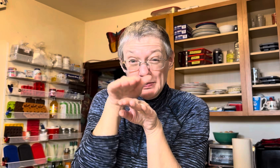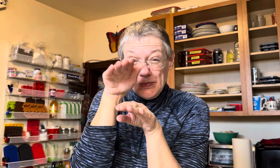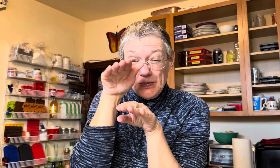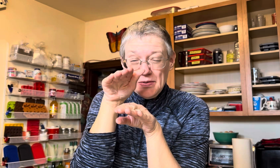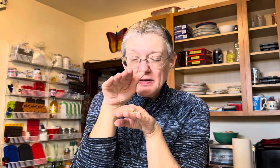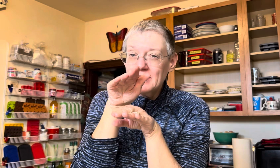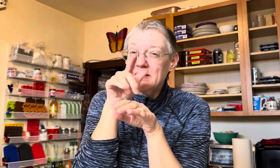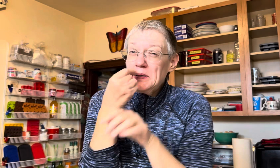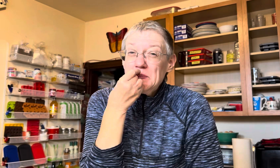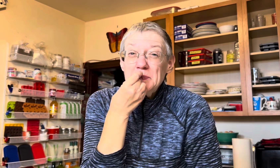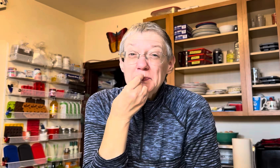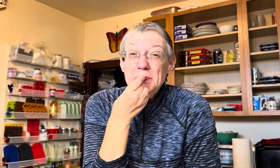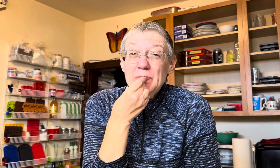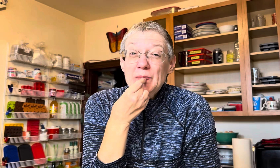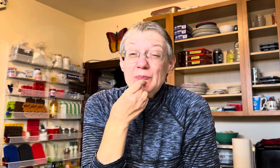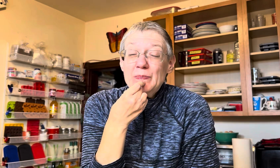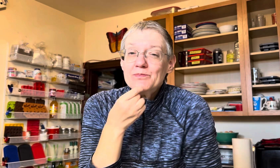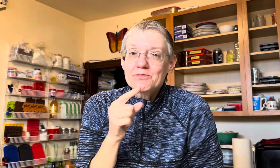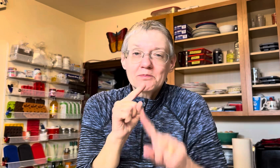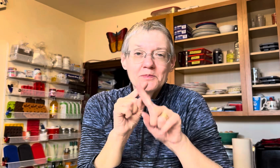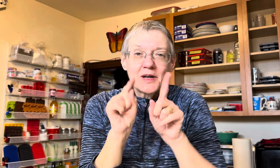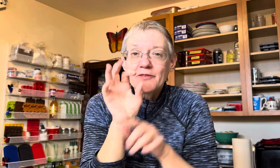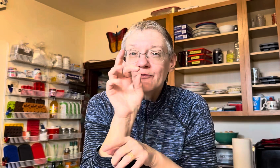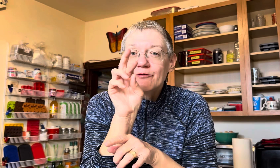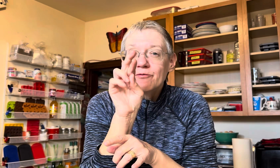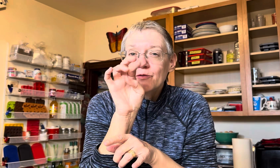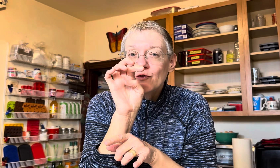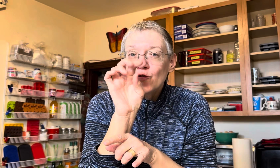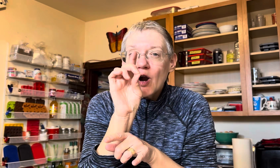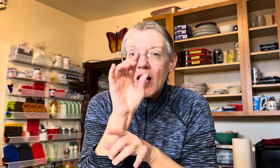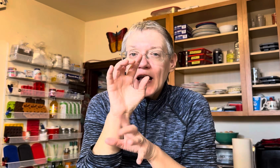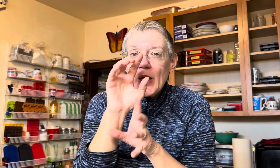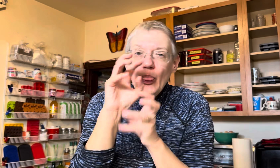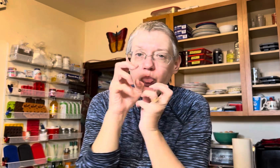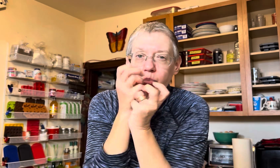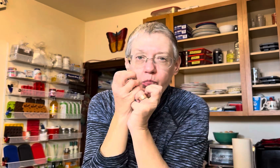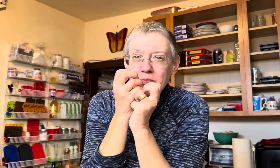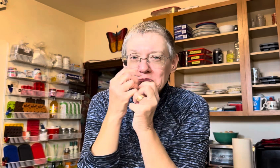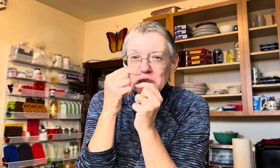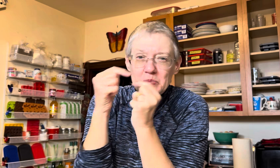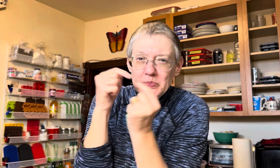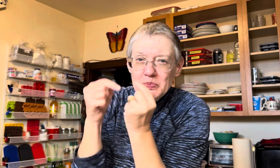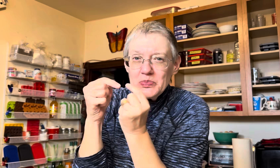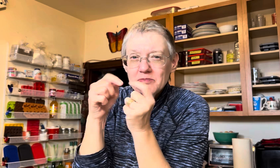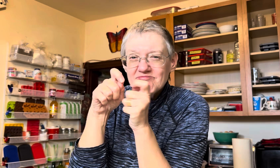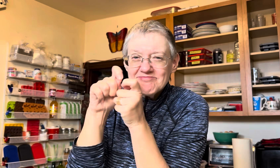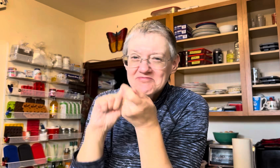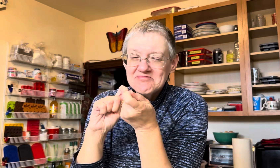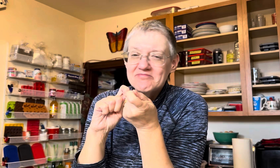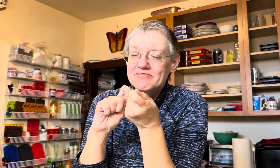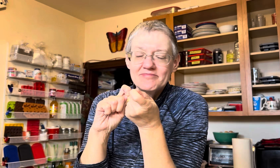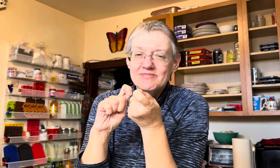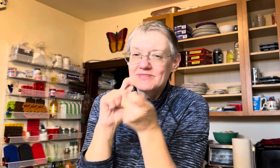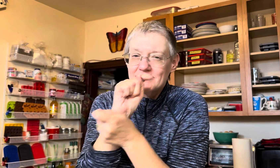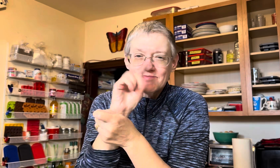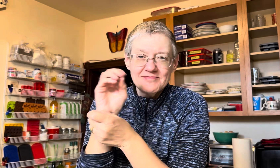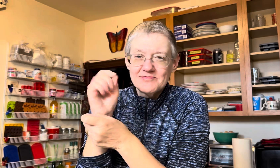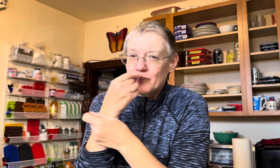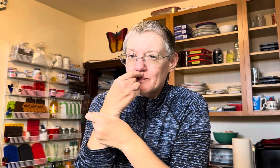pressing those, and they got really thin, but when I fried them, they just curled up and broke. So 8's